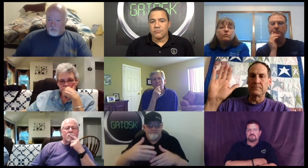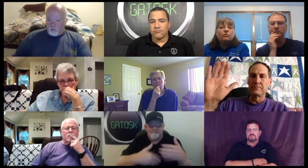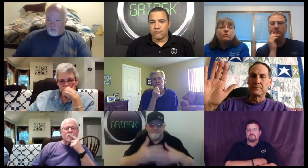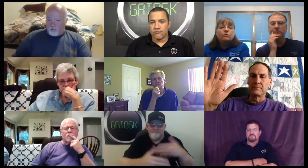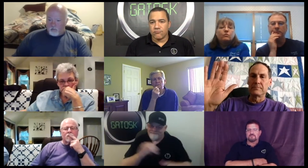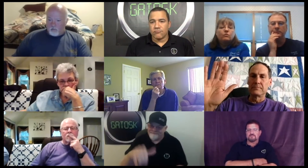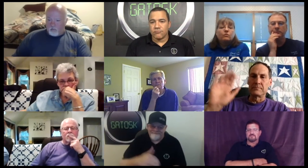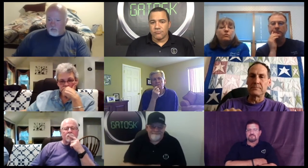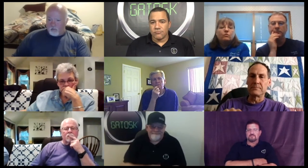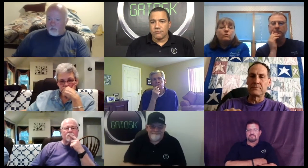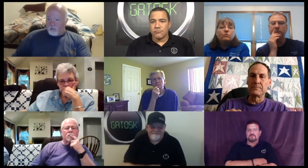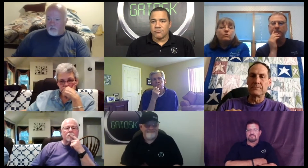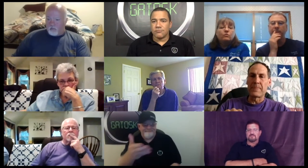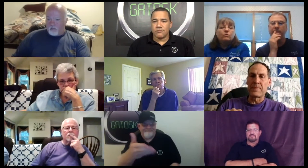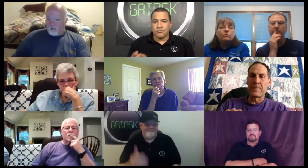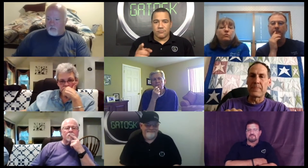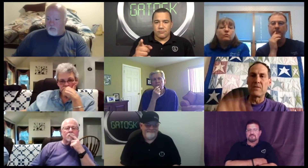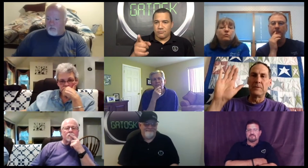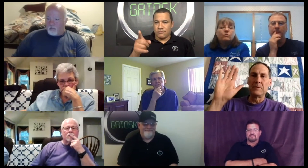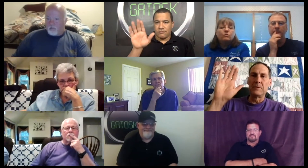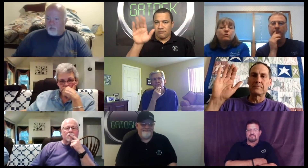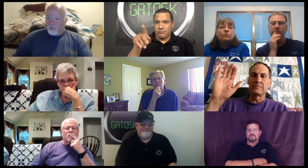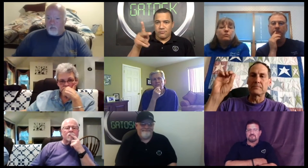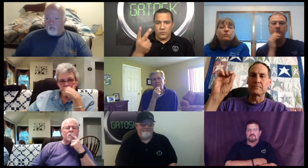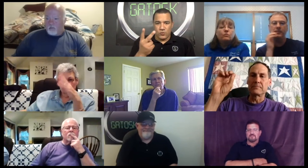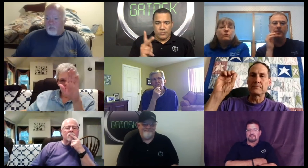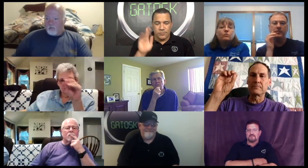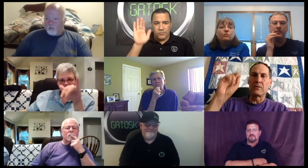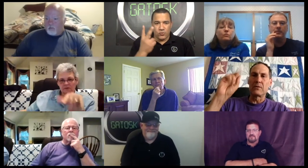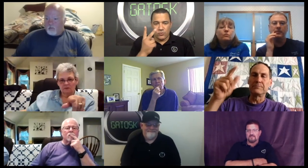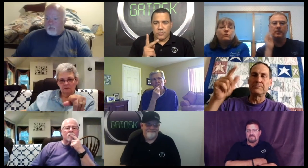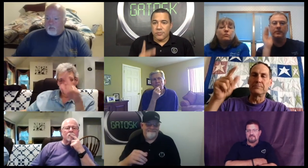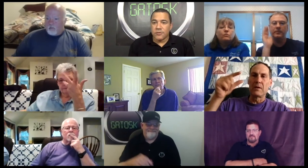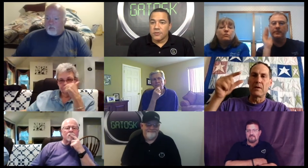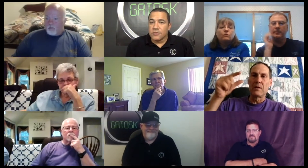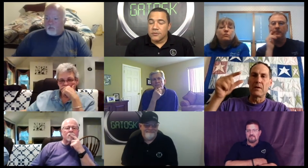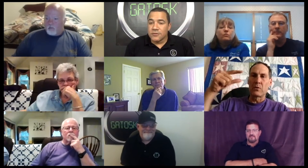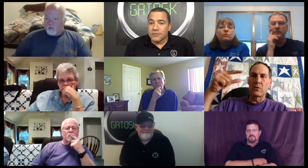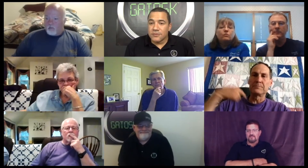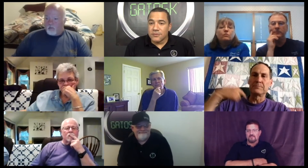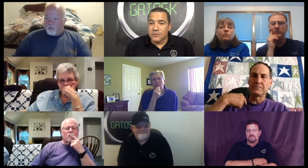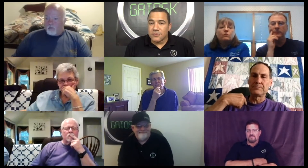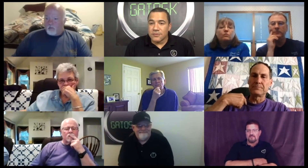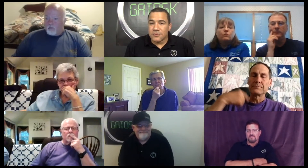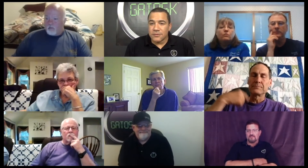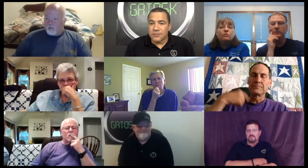those other communities and to get involved. Yeah, go ahead. Wait, there's 2 people who have their hands up.